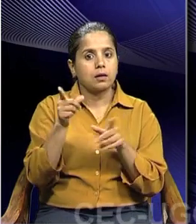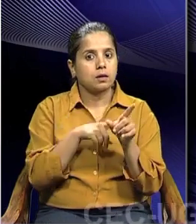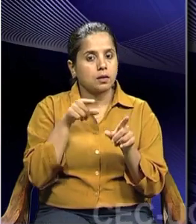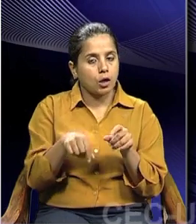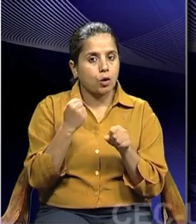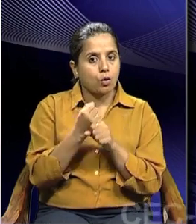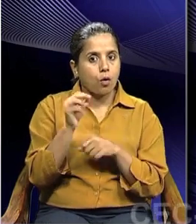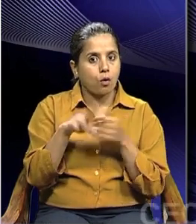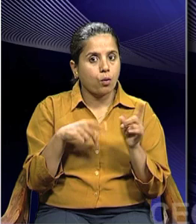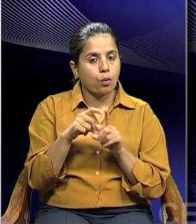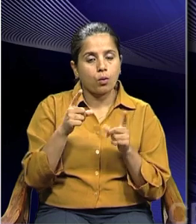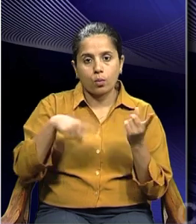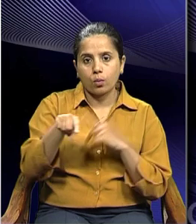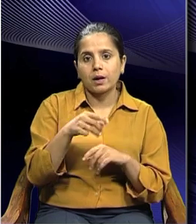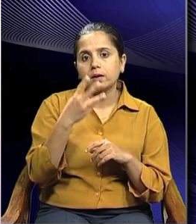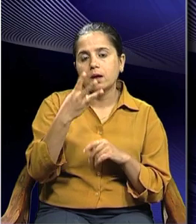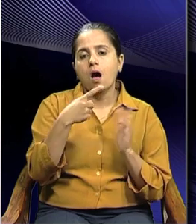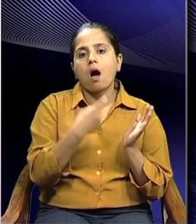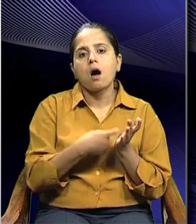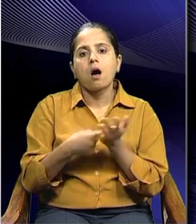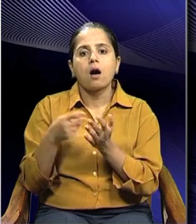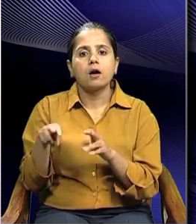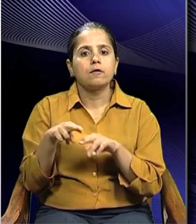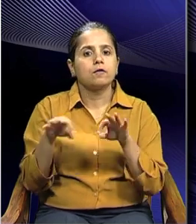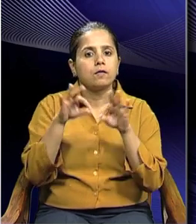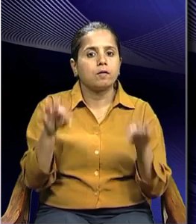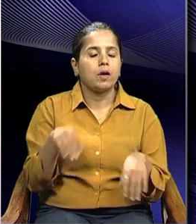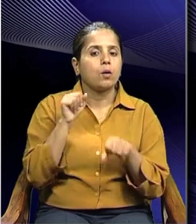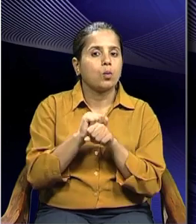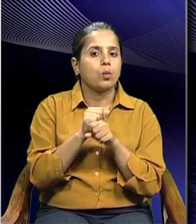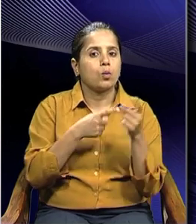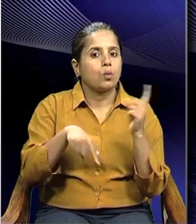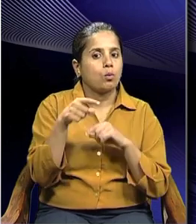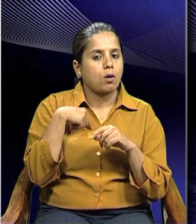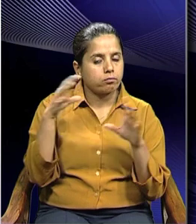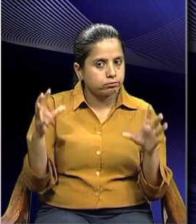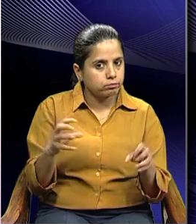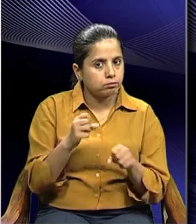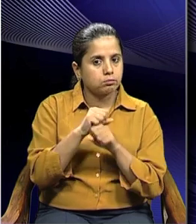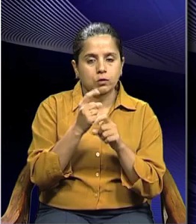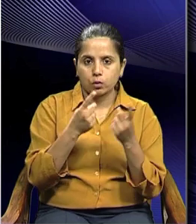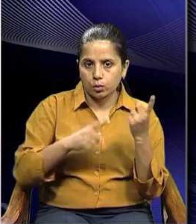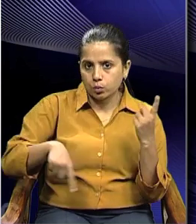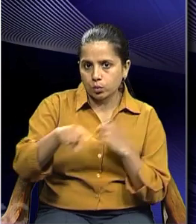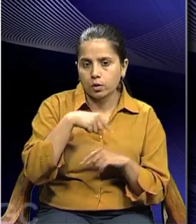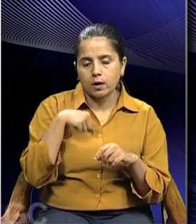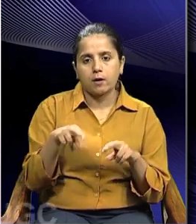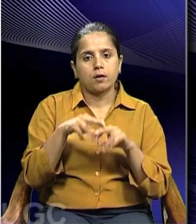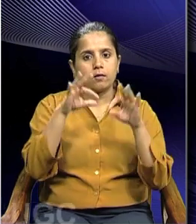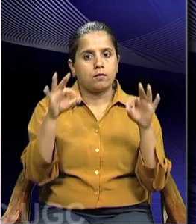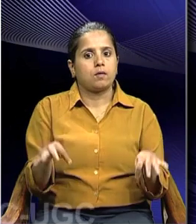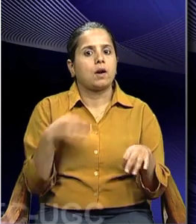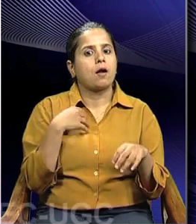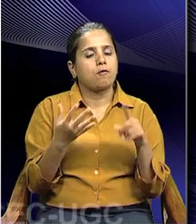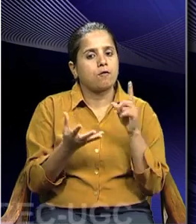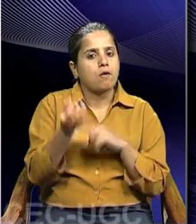at an integrative 3R framework of forward engineering. If we combine them together, we find a framework, we can arrive